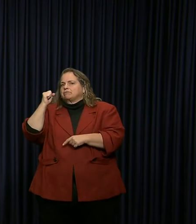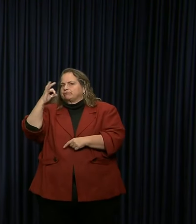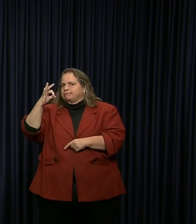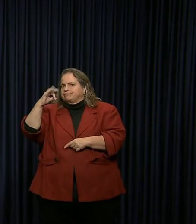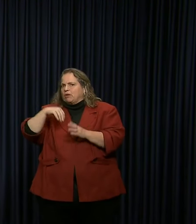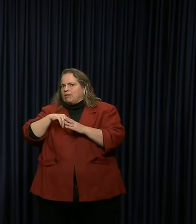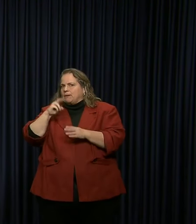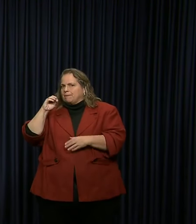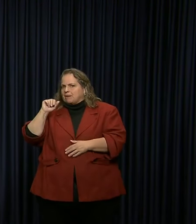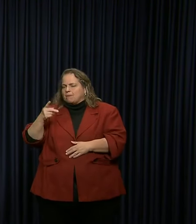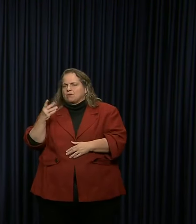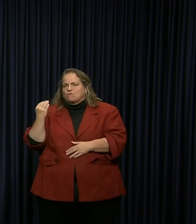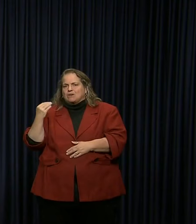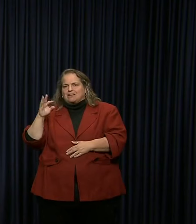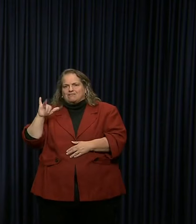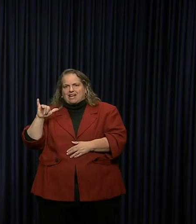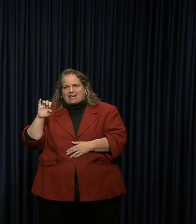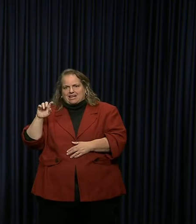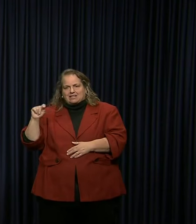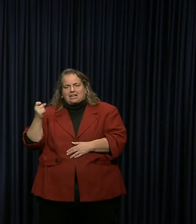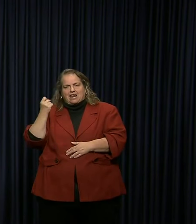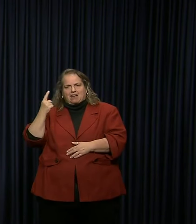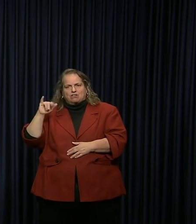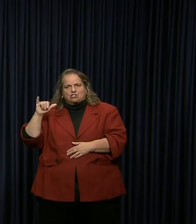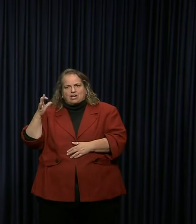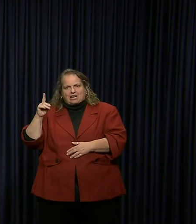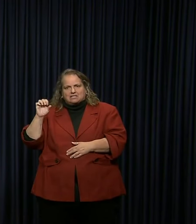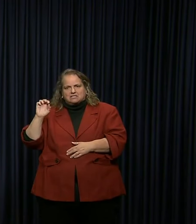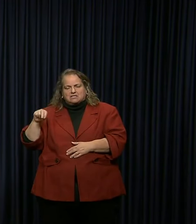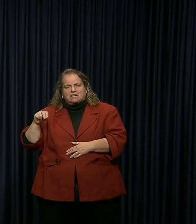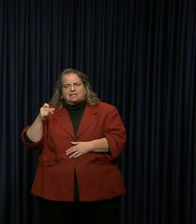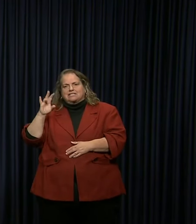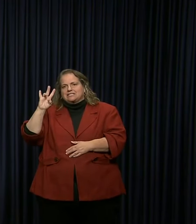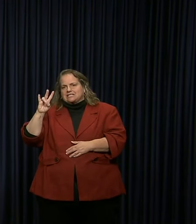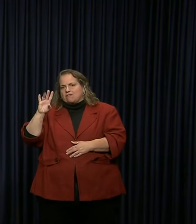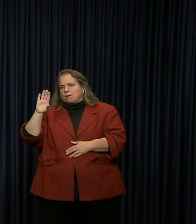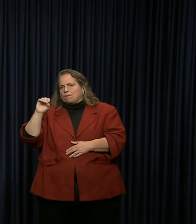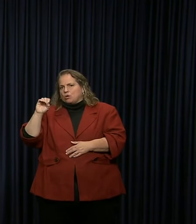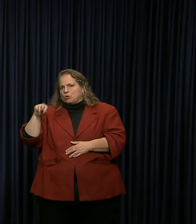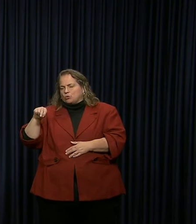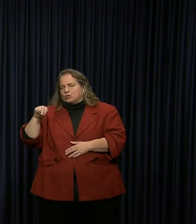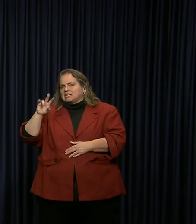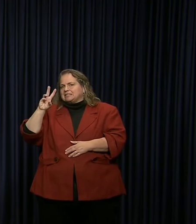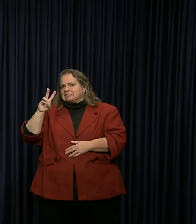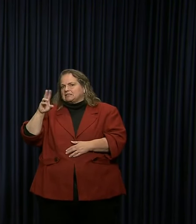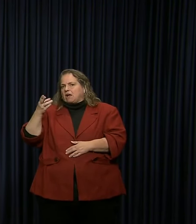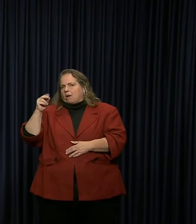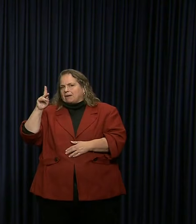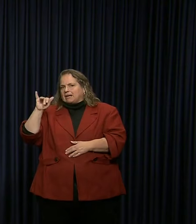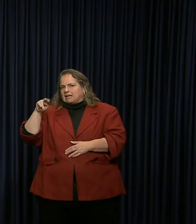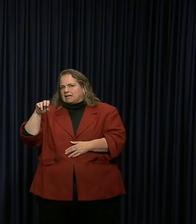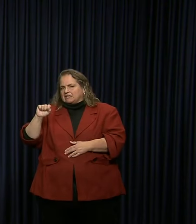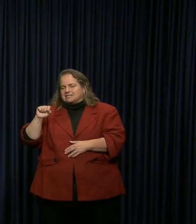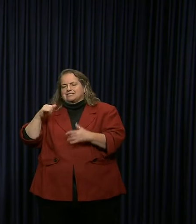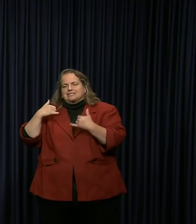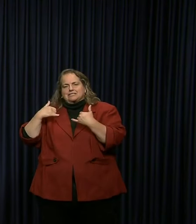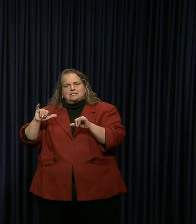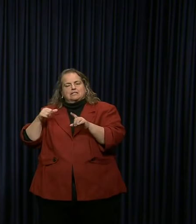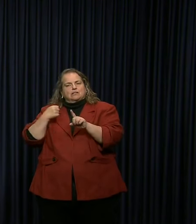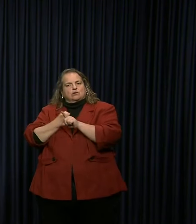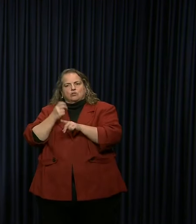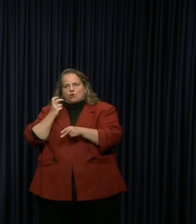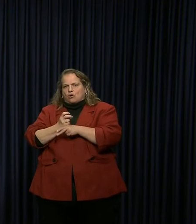map. 14 in Fayette, 11 in Jackson, 7 in Boone, 6 in Hopkins, which continues to